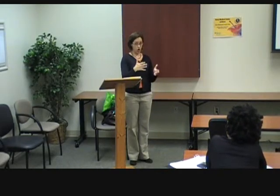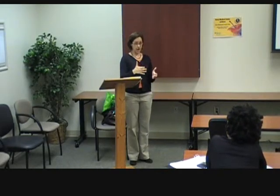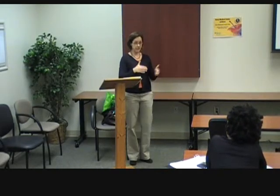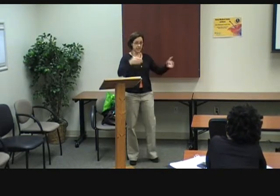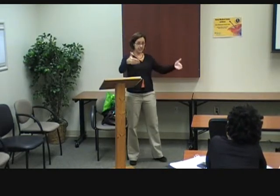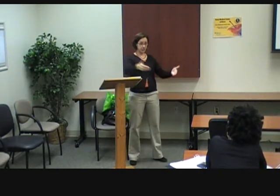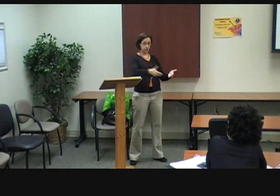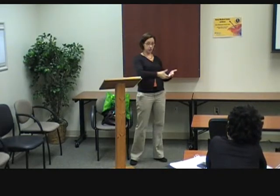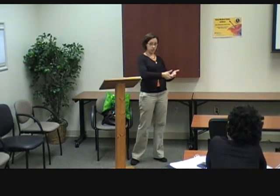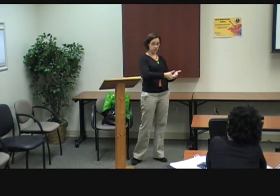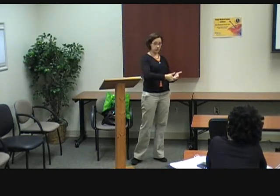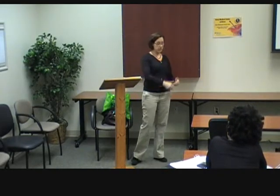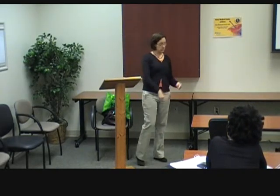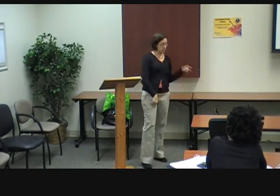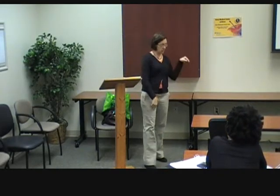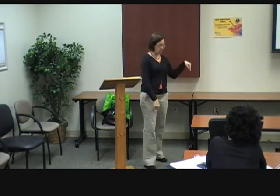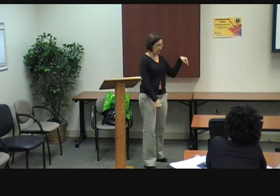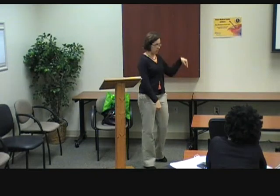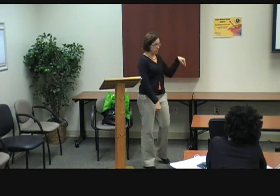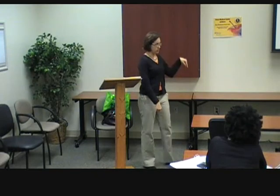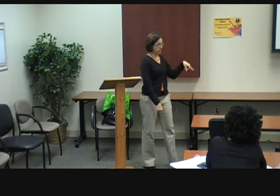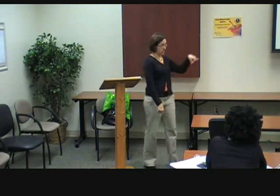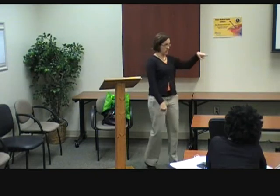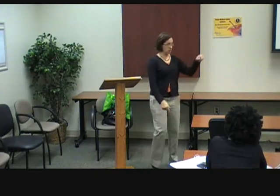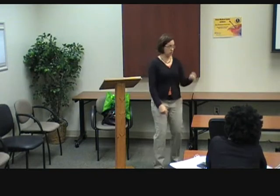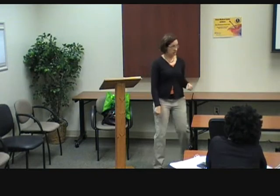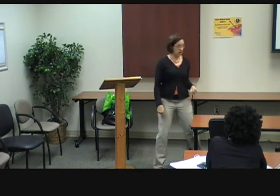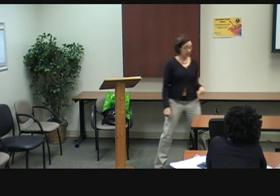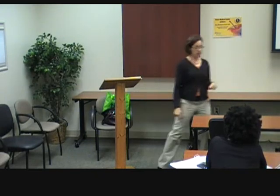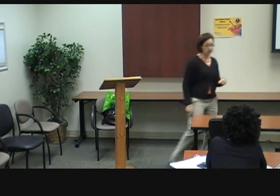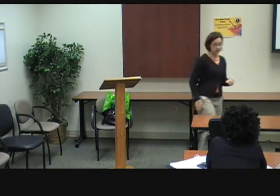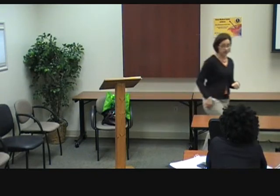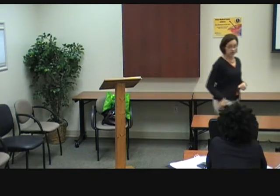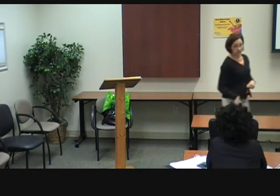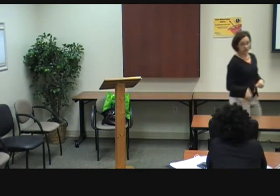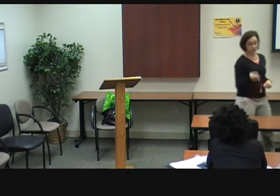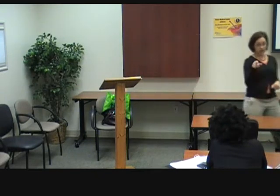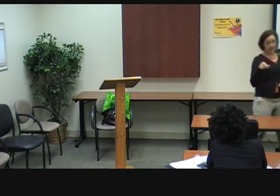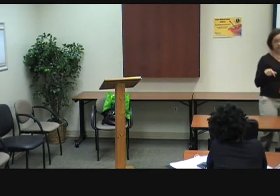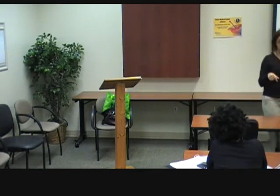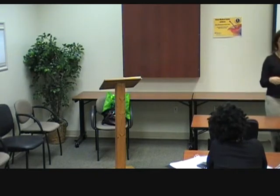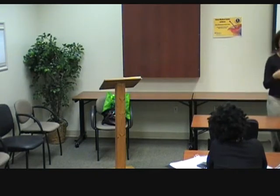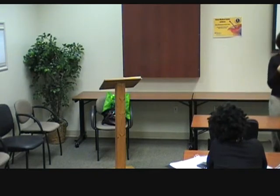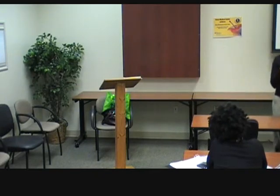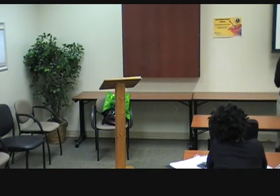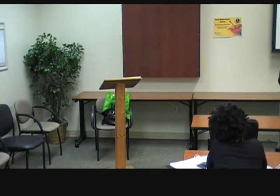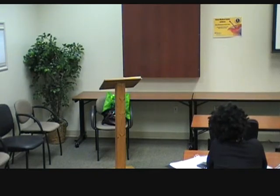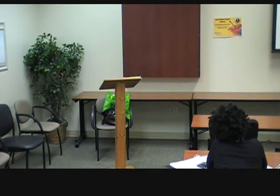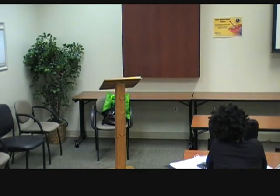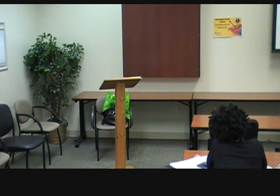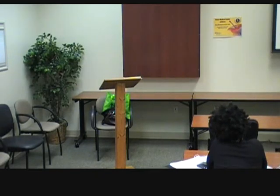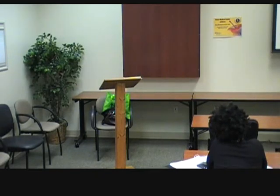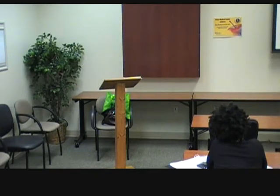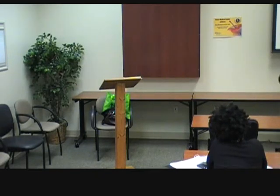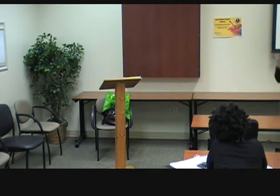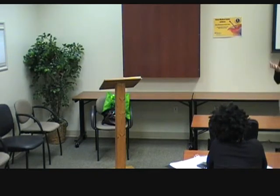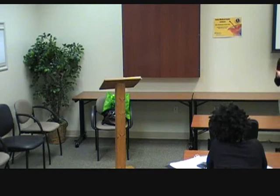want introduce. So say my friend was right here. Say Holly. So I'm talking to Brandy. I want,